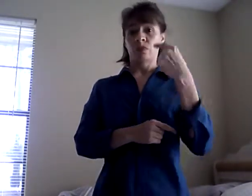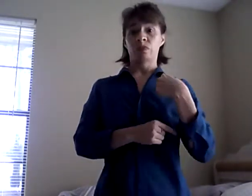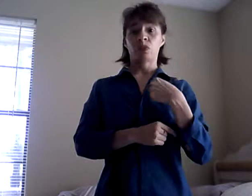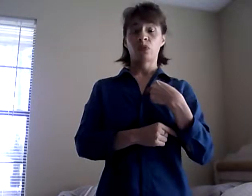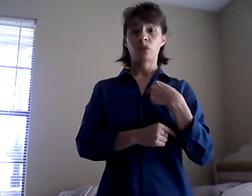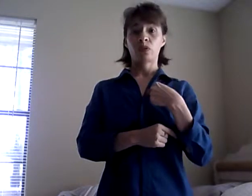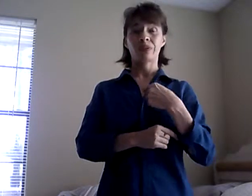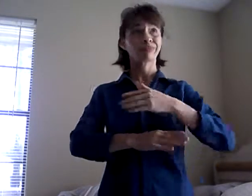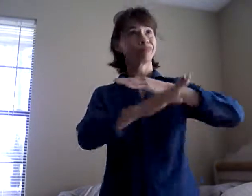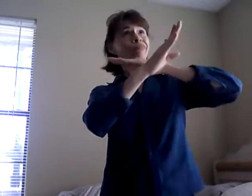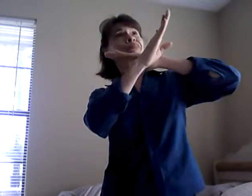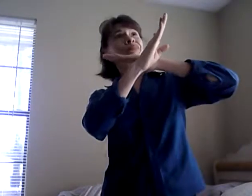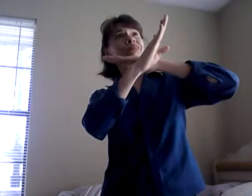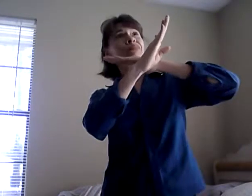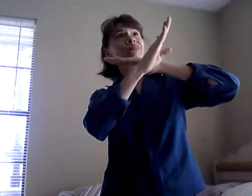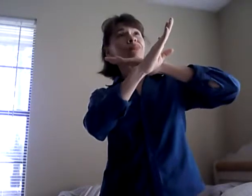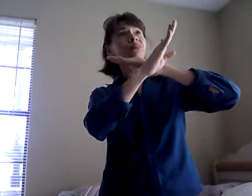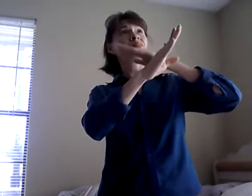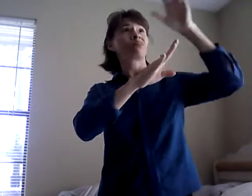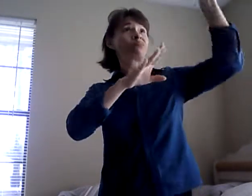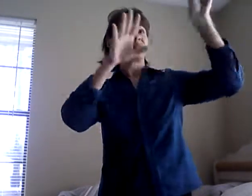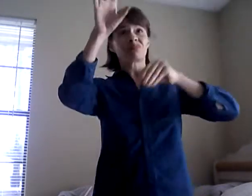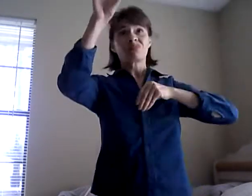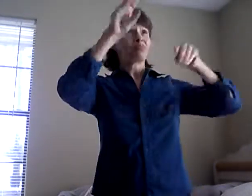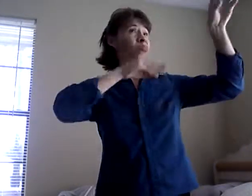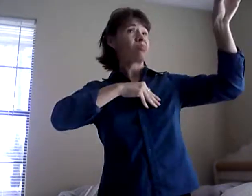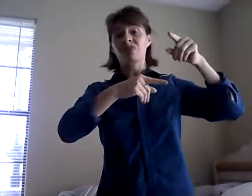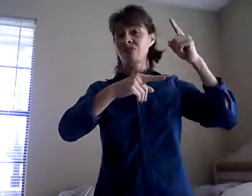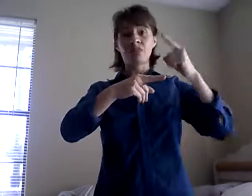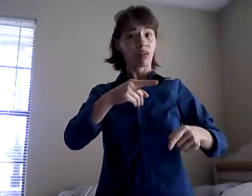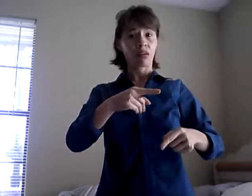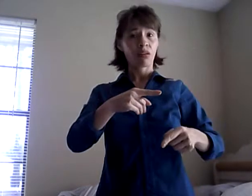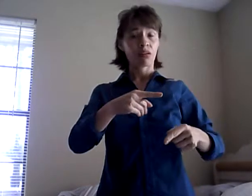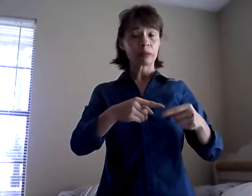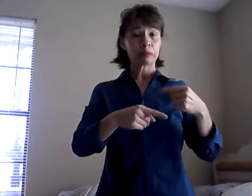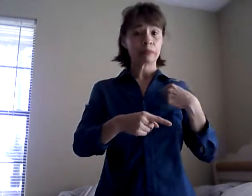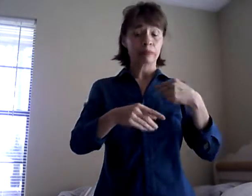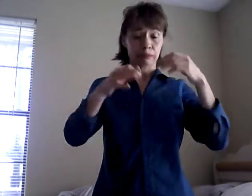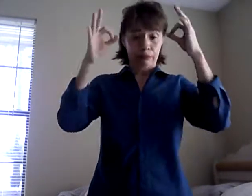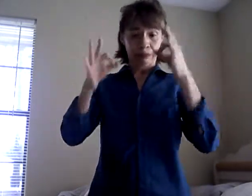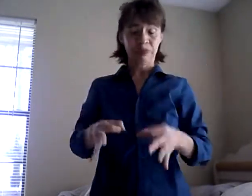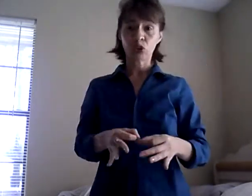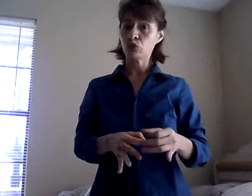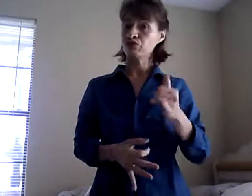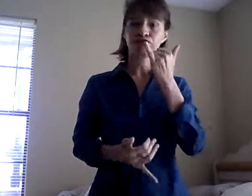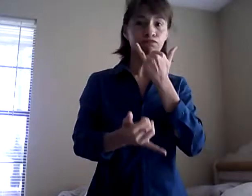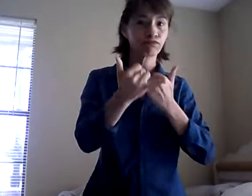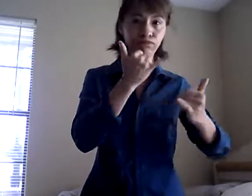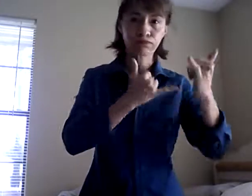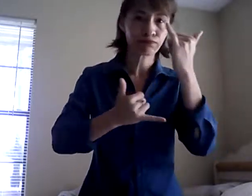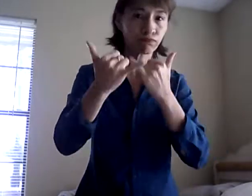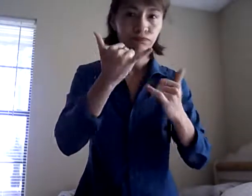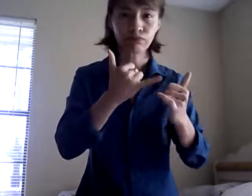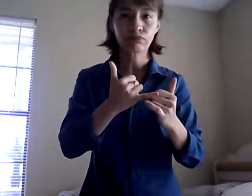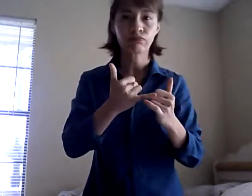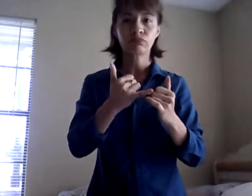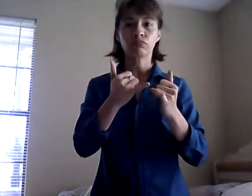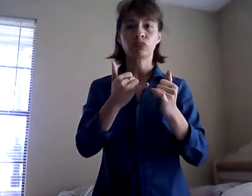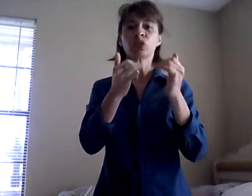according to them. So it is very important that you are open to receive all this